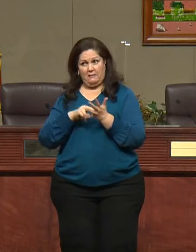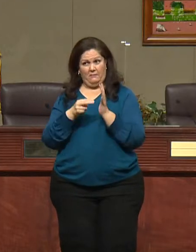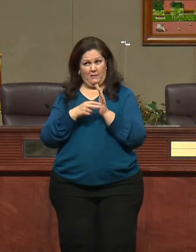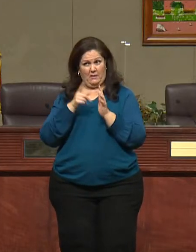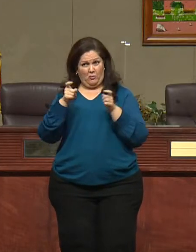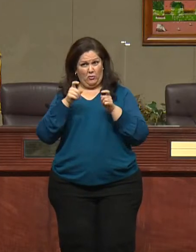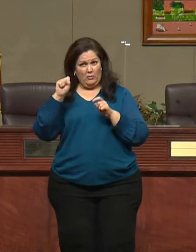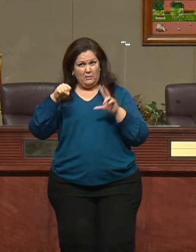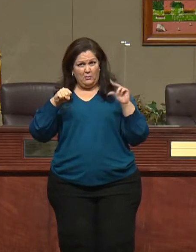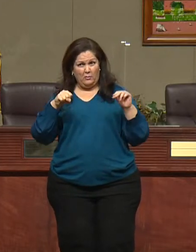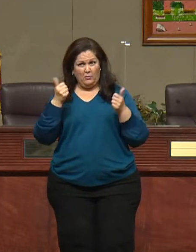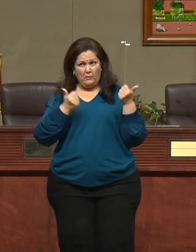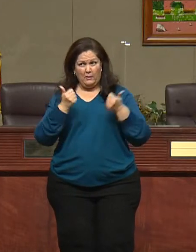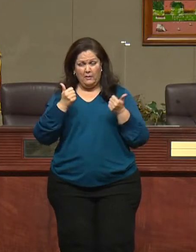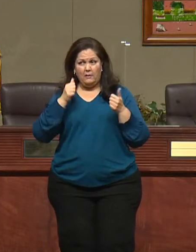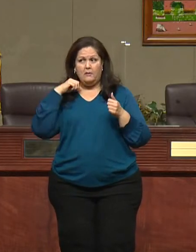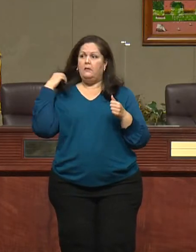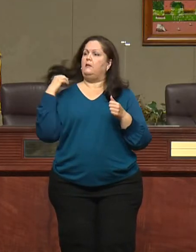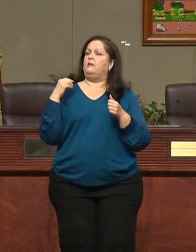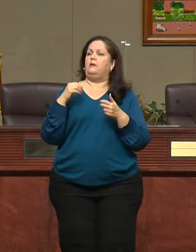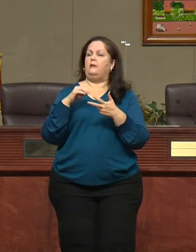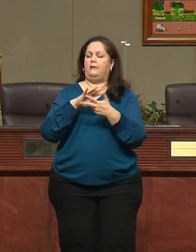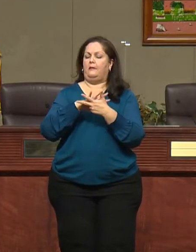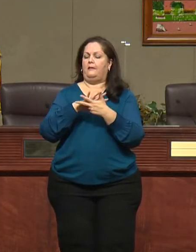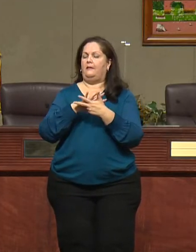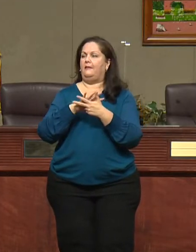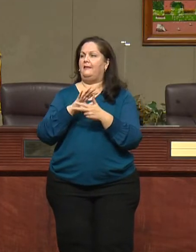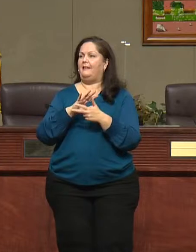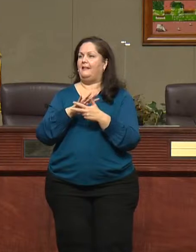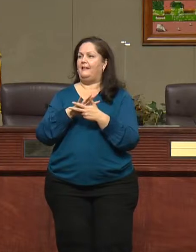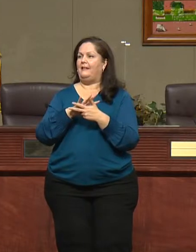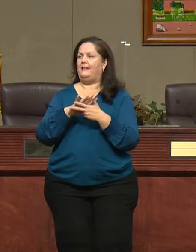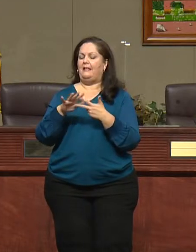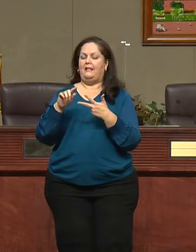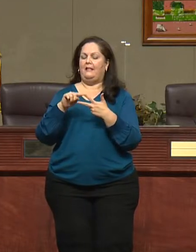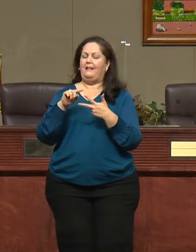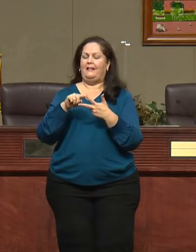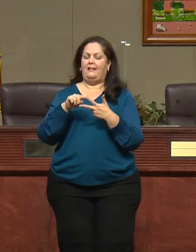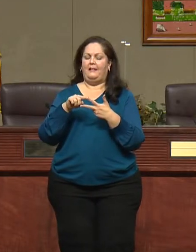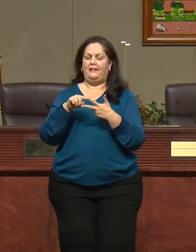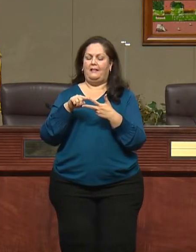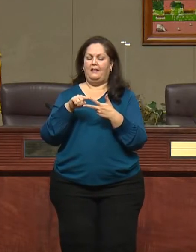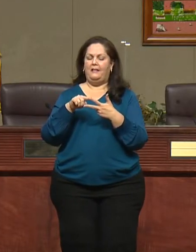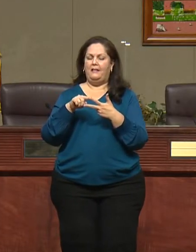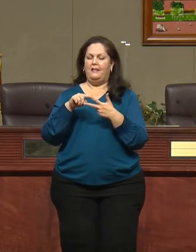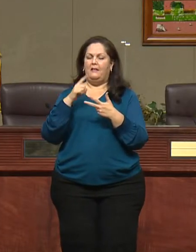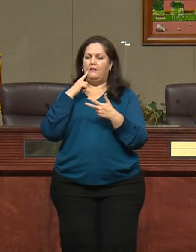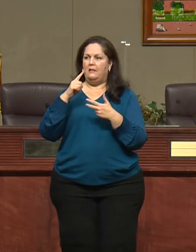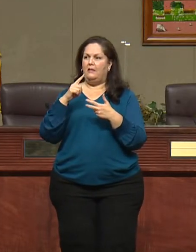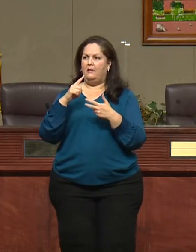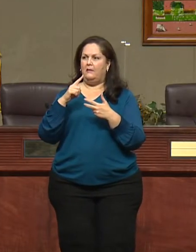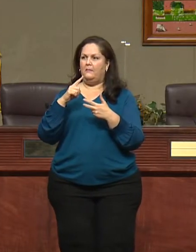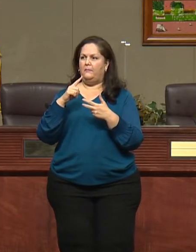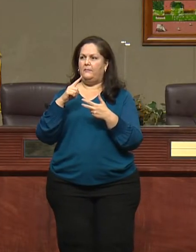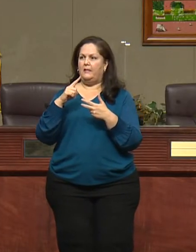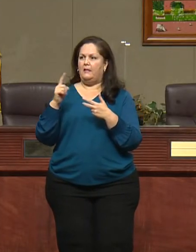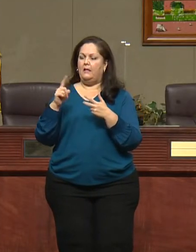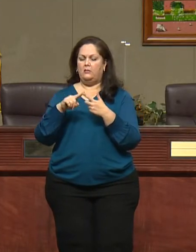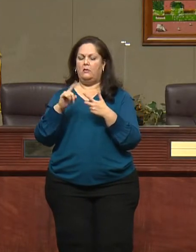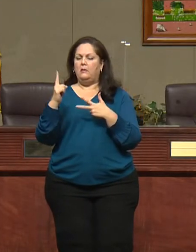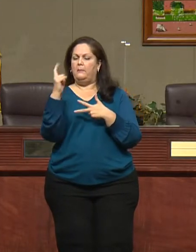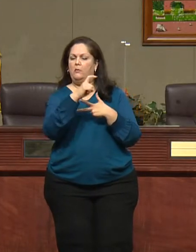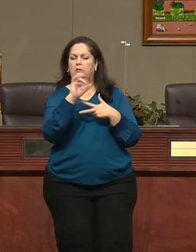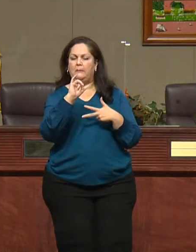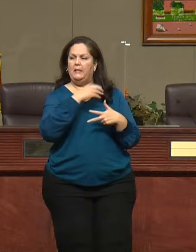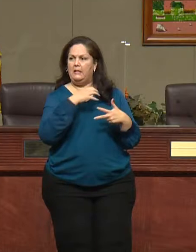control, sí o no? Y le repetiría la segunda pregunta, en este caso de los casos, al señor alcalde, al